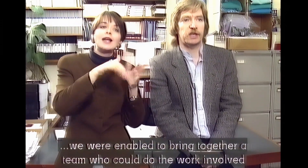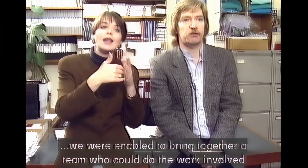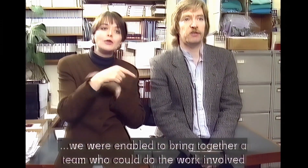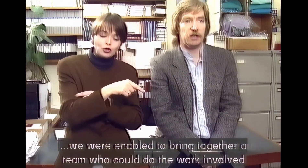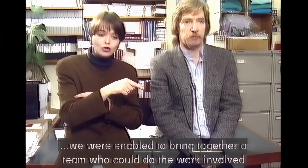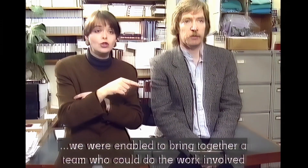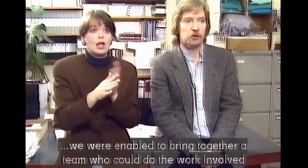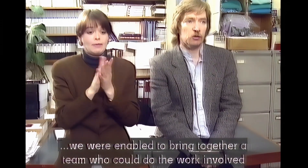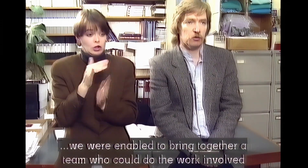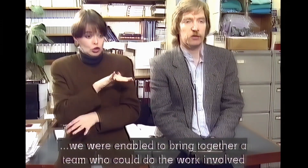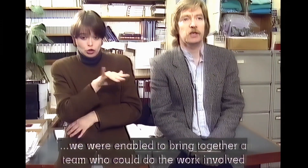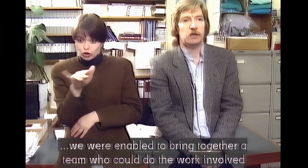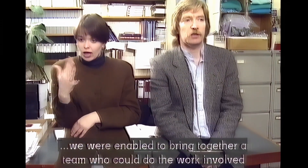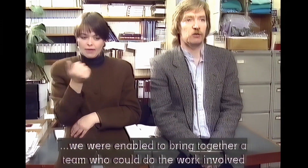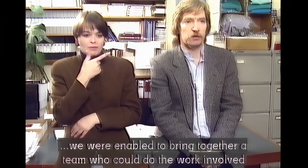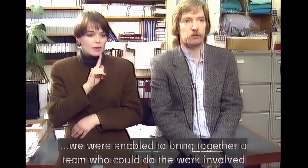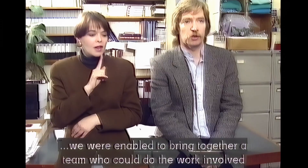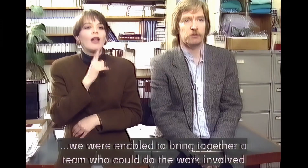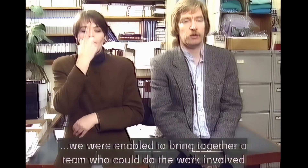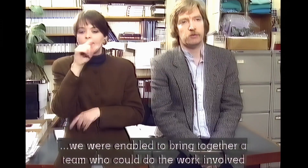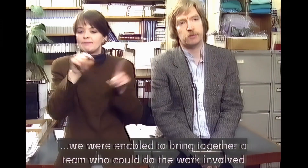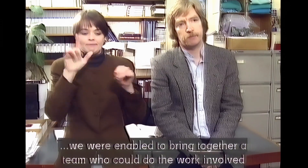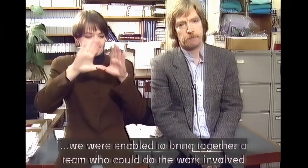a team who could do the work involved.